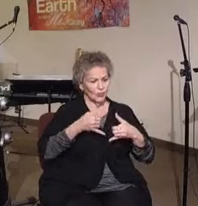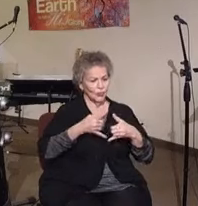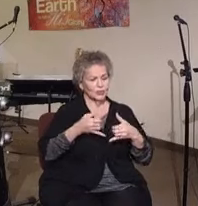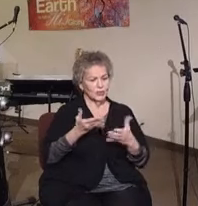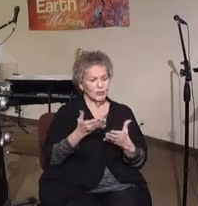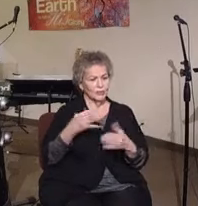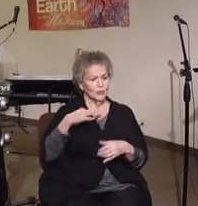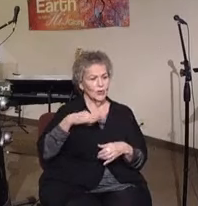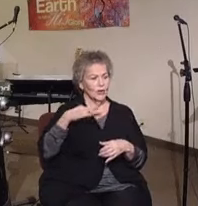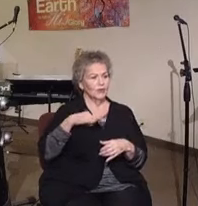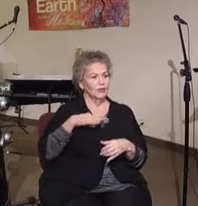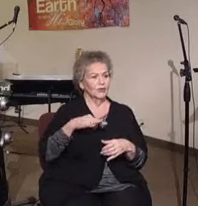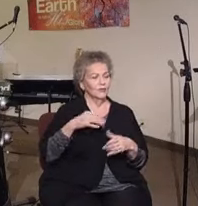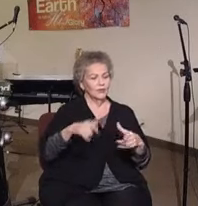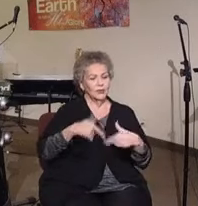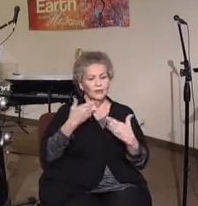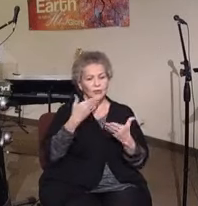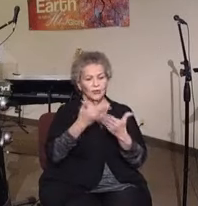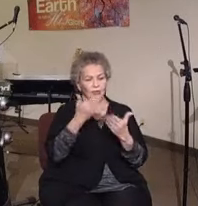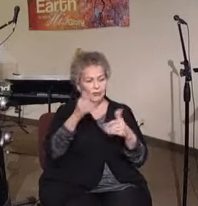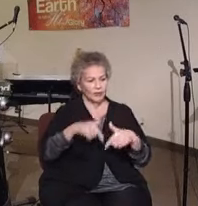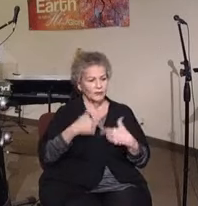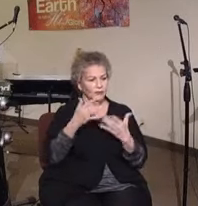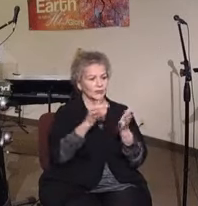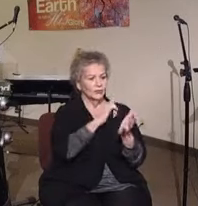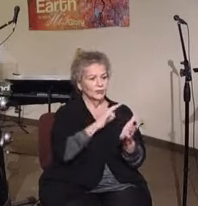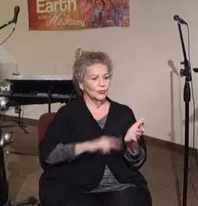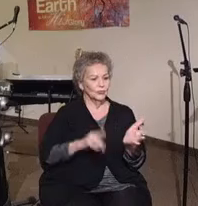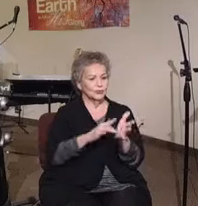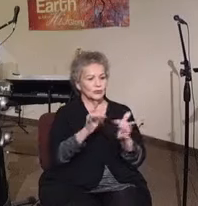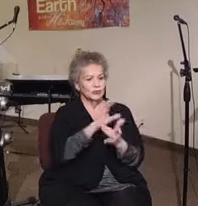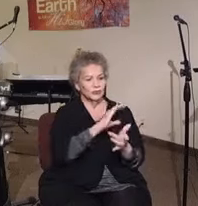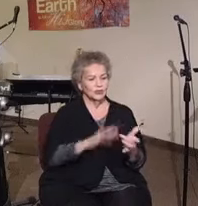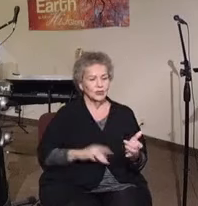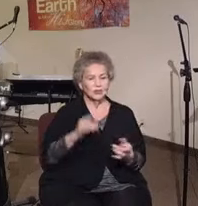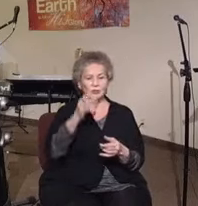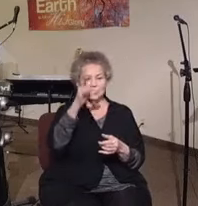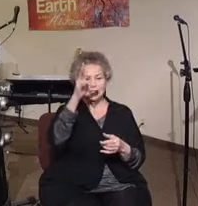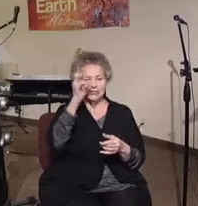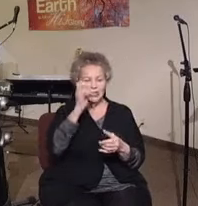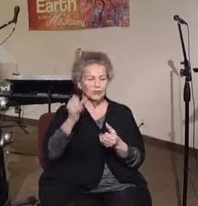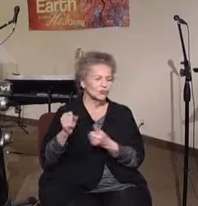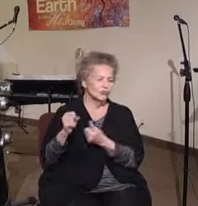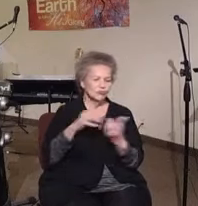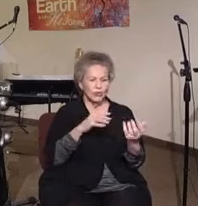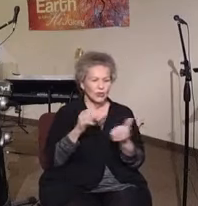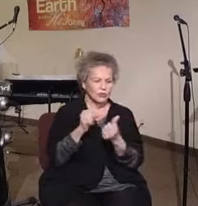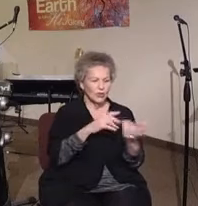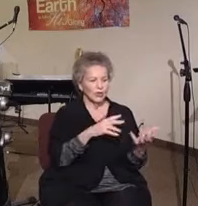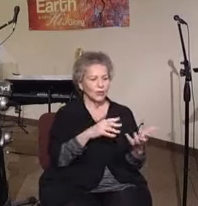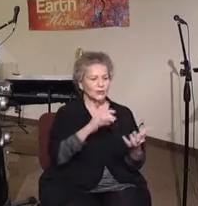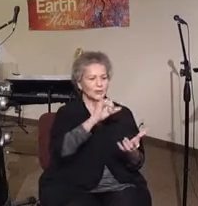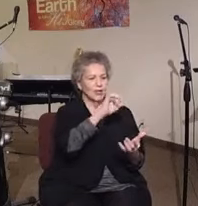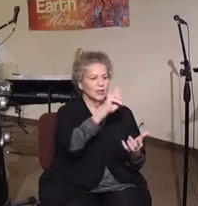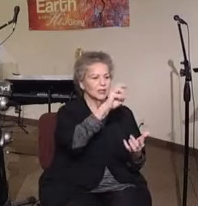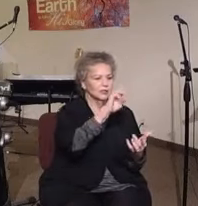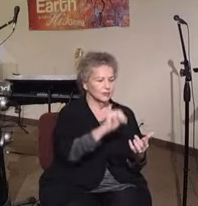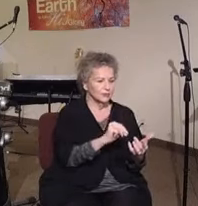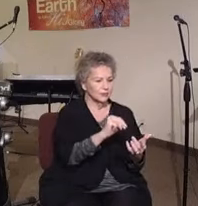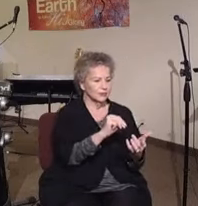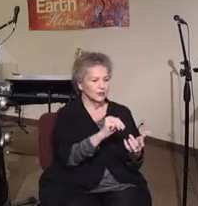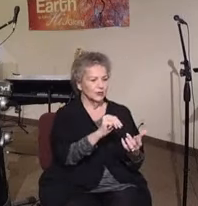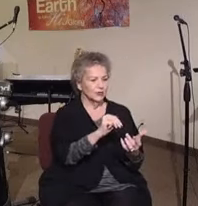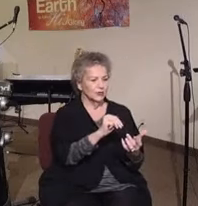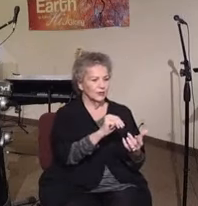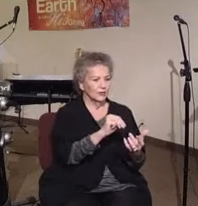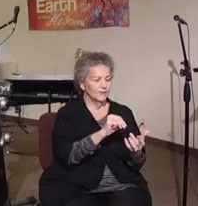good life with the Lord Jesus Christ. So Satan throws all these isms at you. You need to remember, I need to remember, he's the big